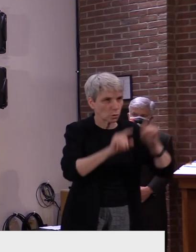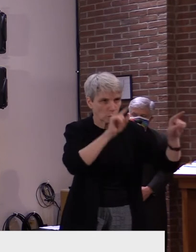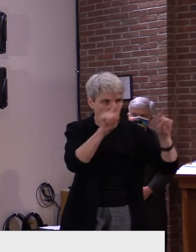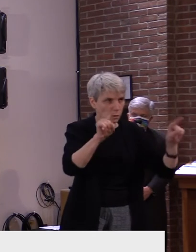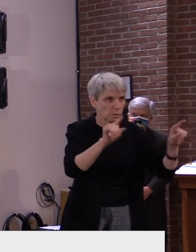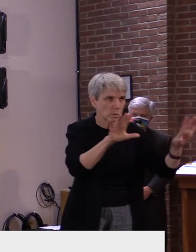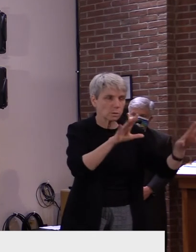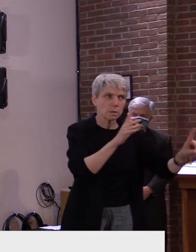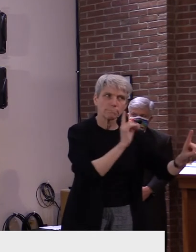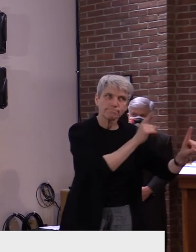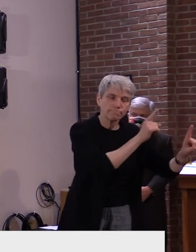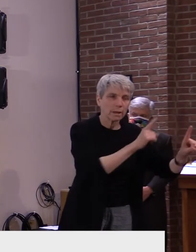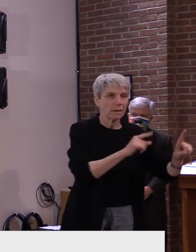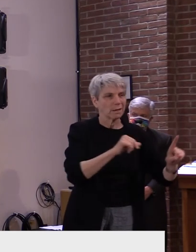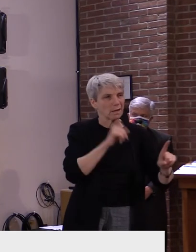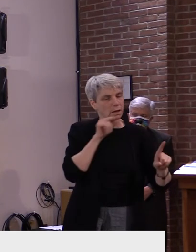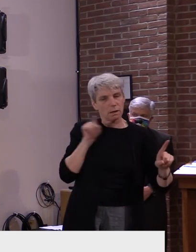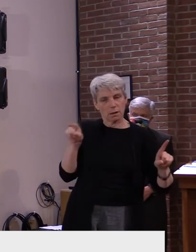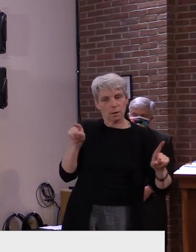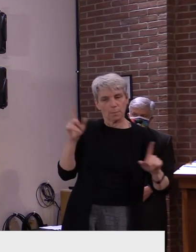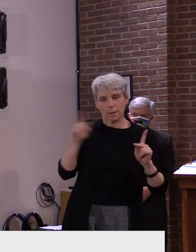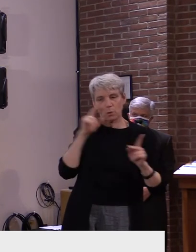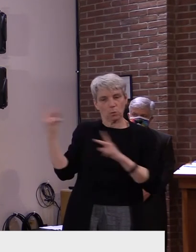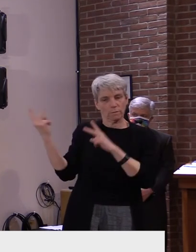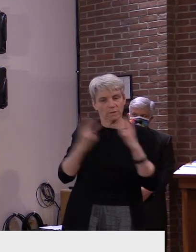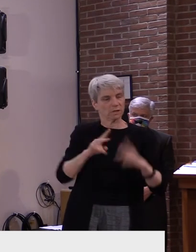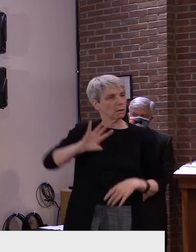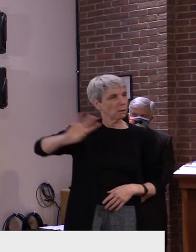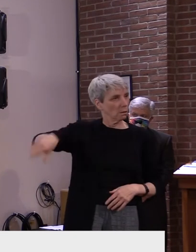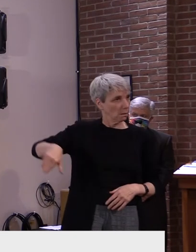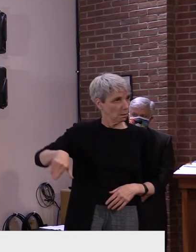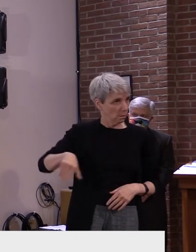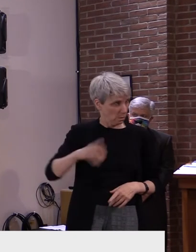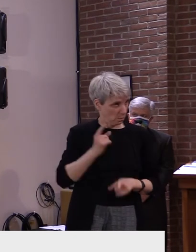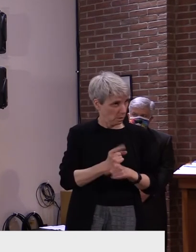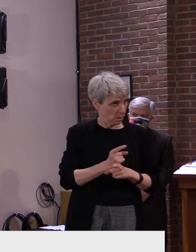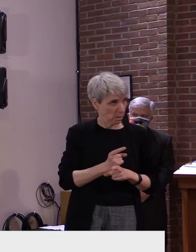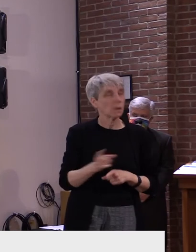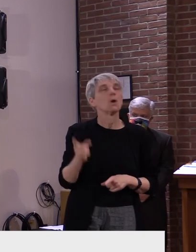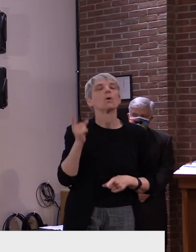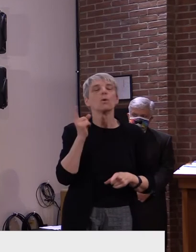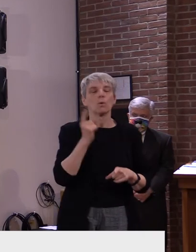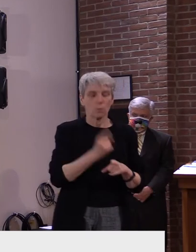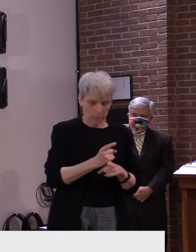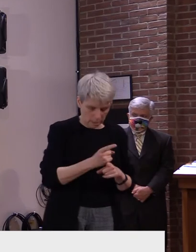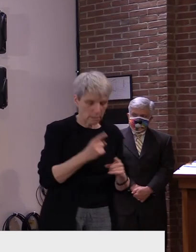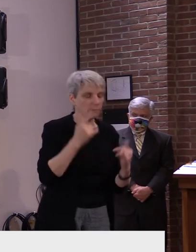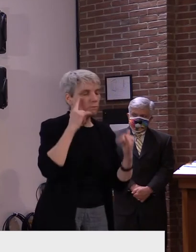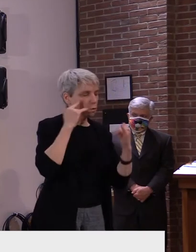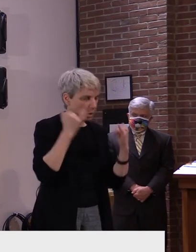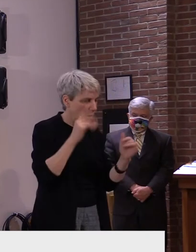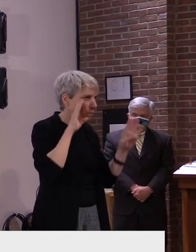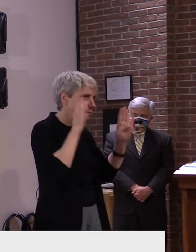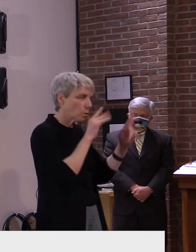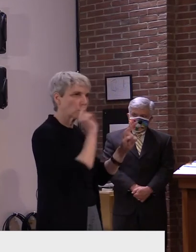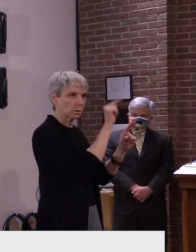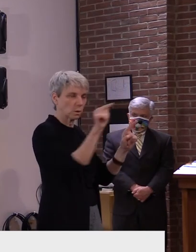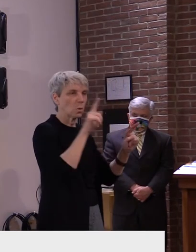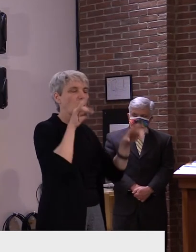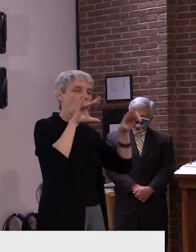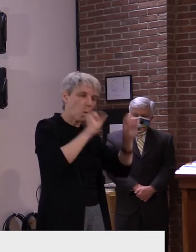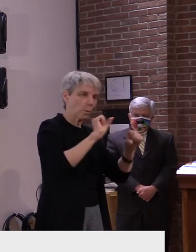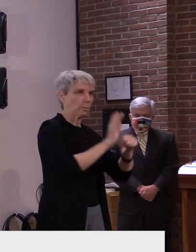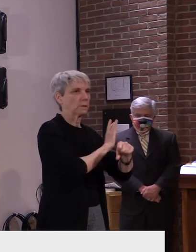are uh frequenting those establishments that is correct thank